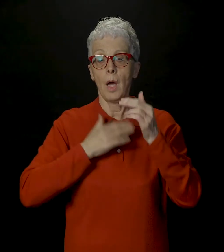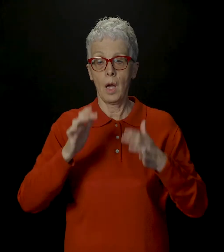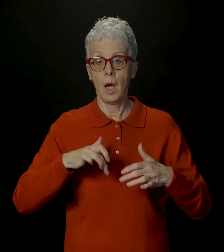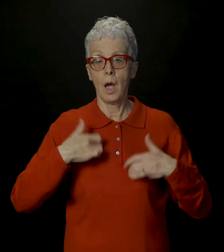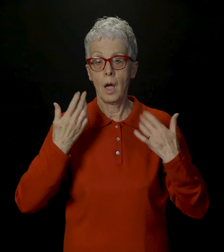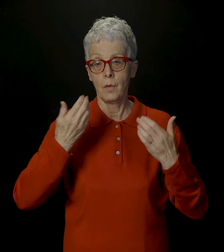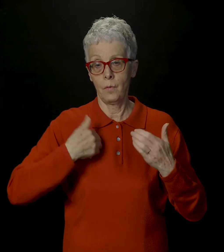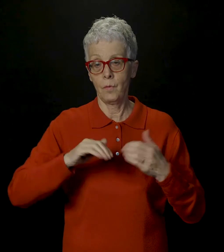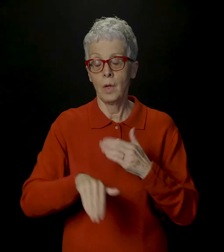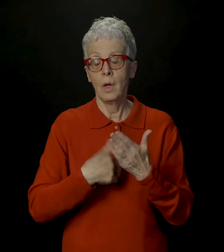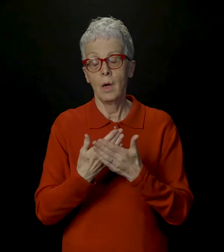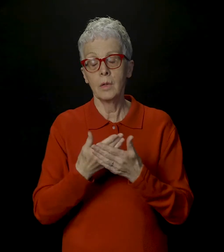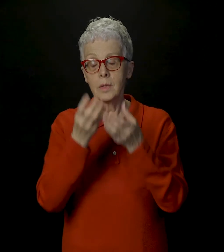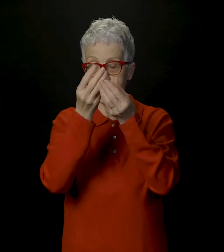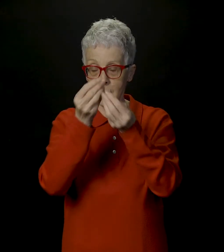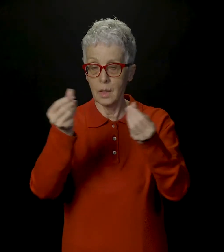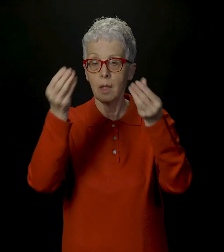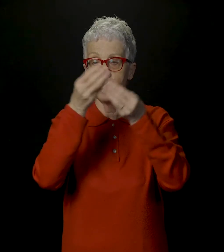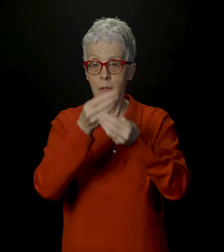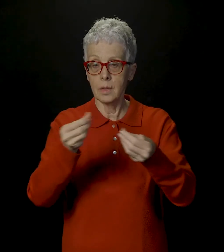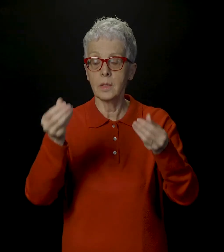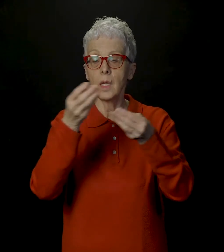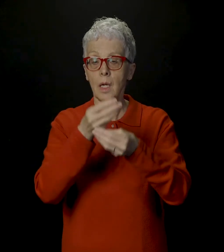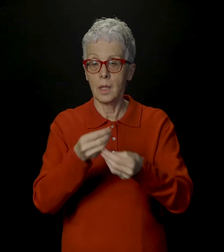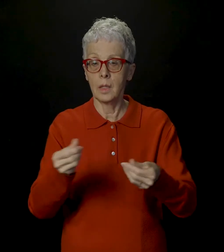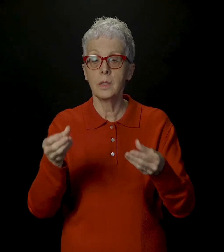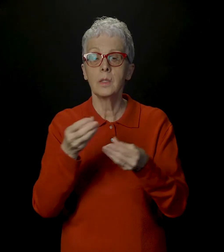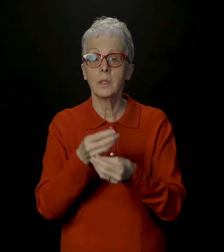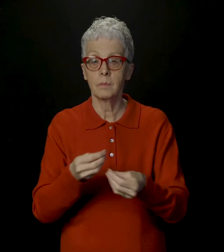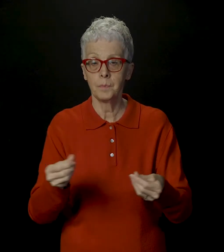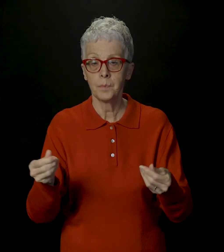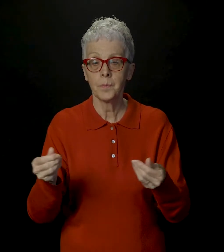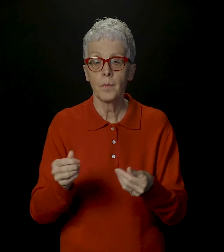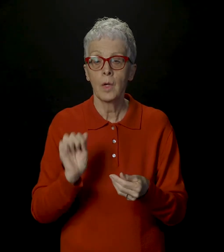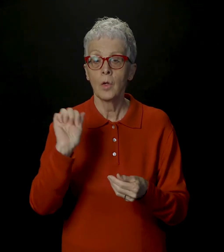won't build my life On sinking sand